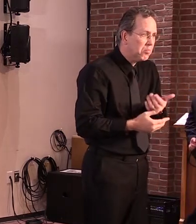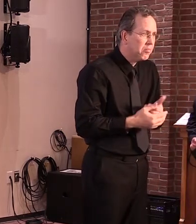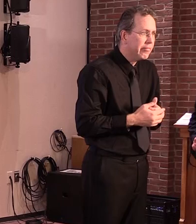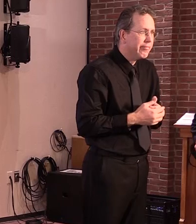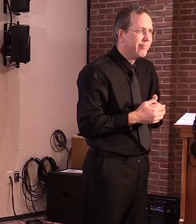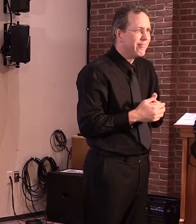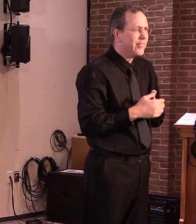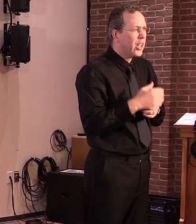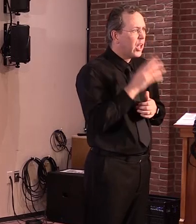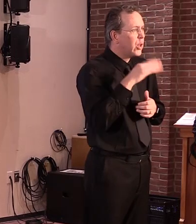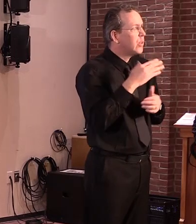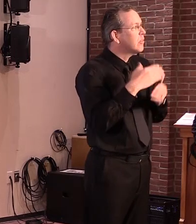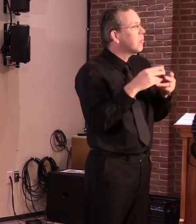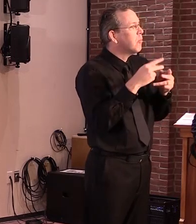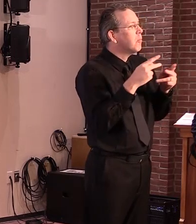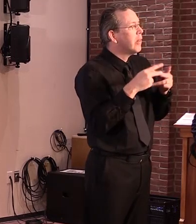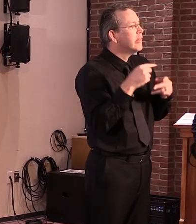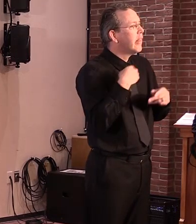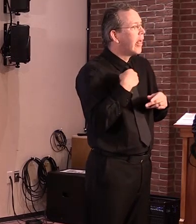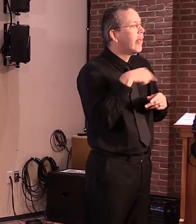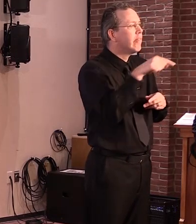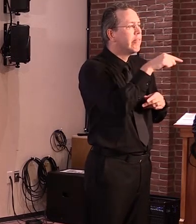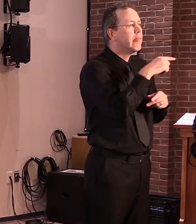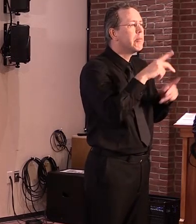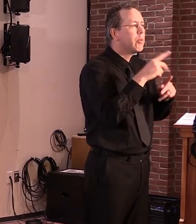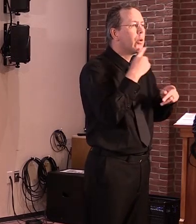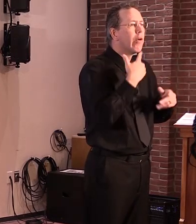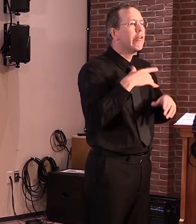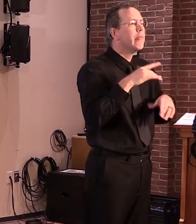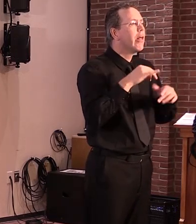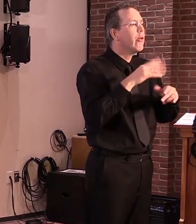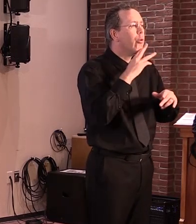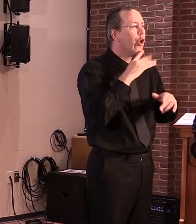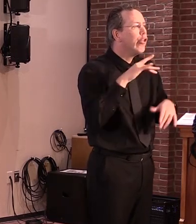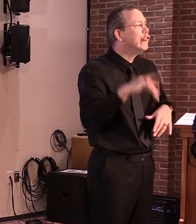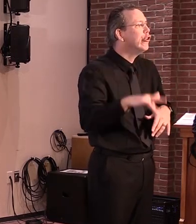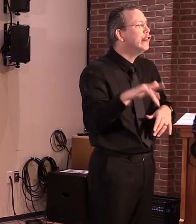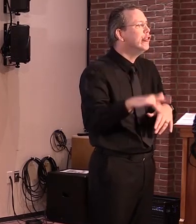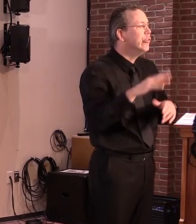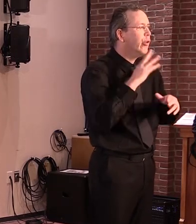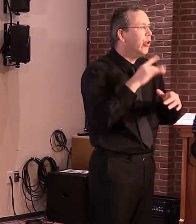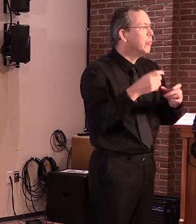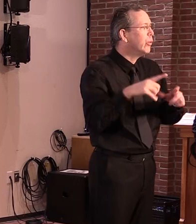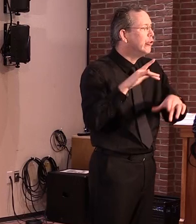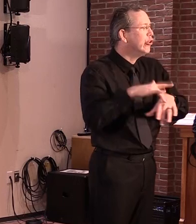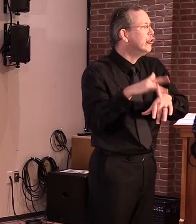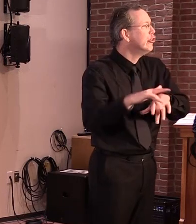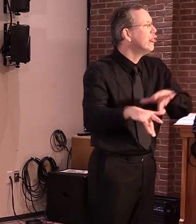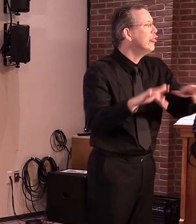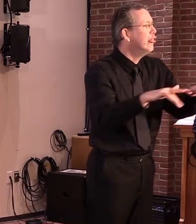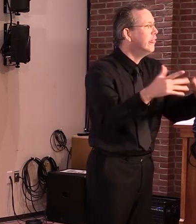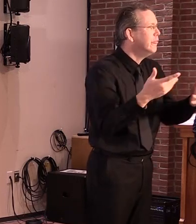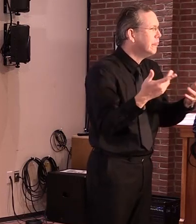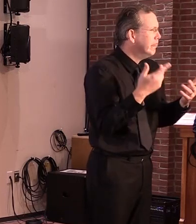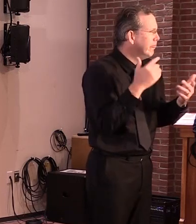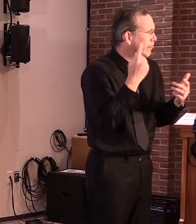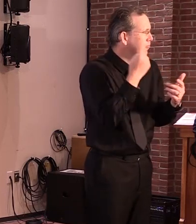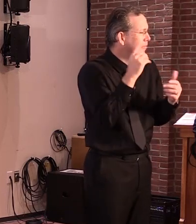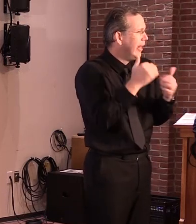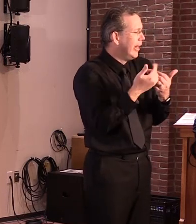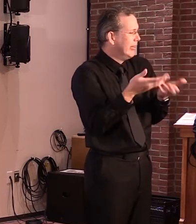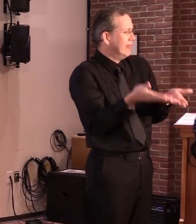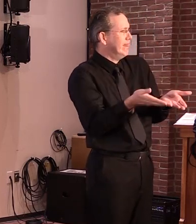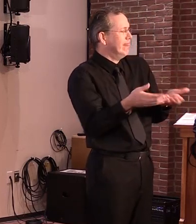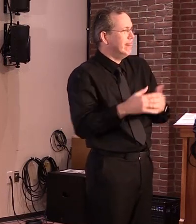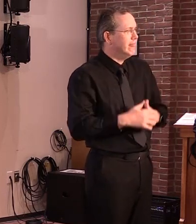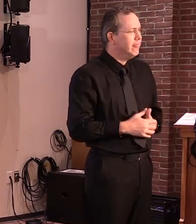What restrictions should the state be putting on those? And I did have one follow-up on the with the governor, too. I'm going to